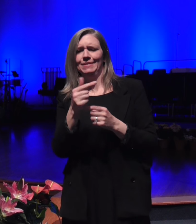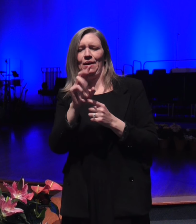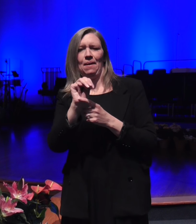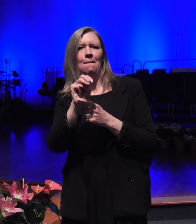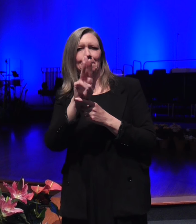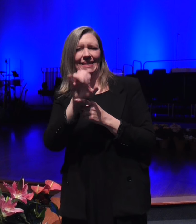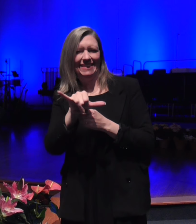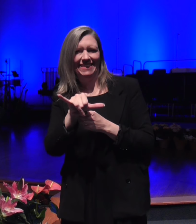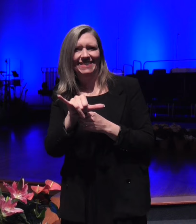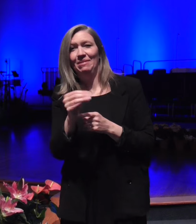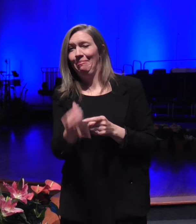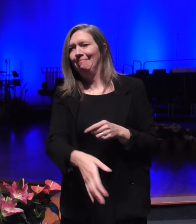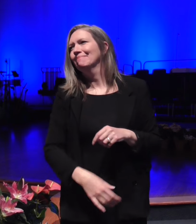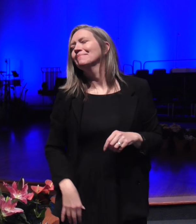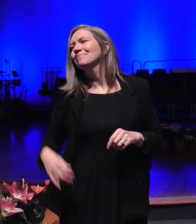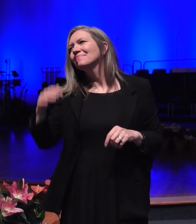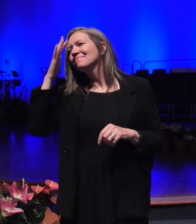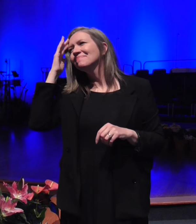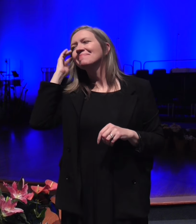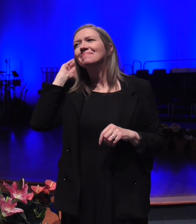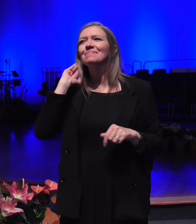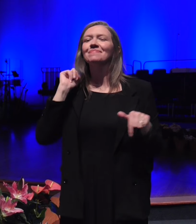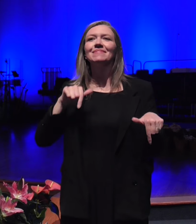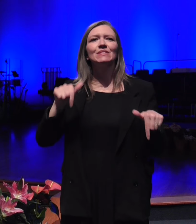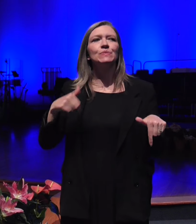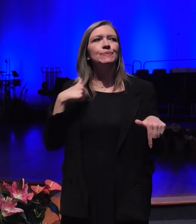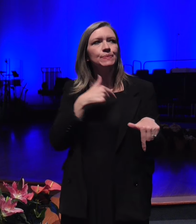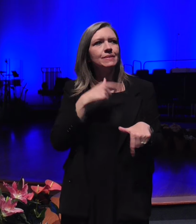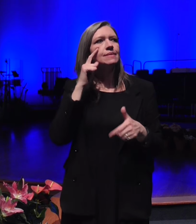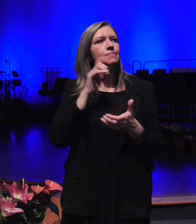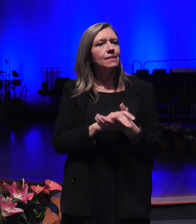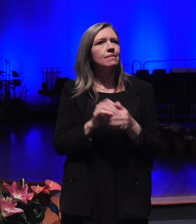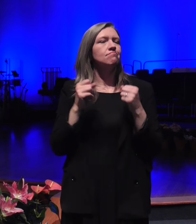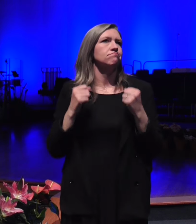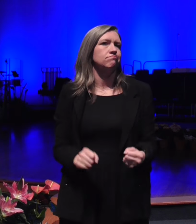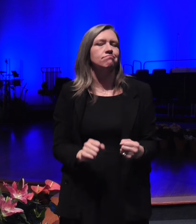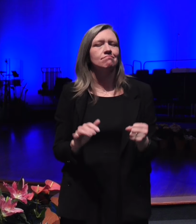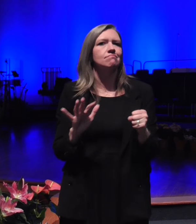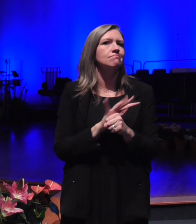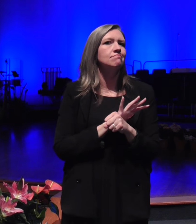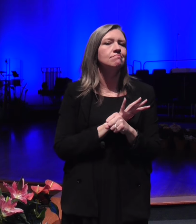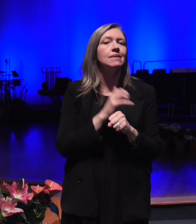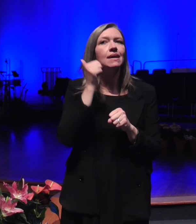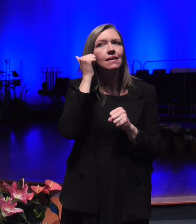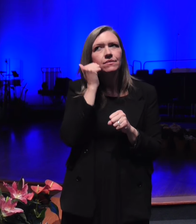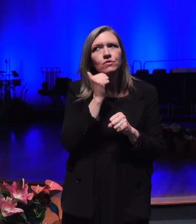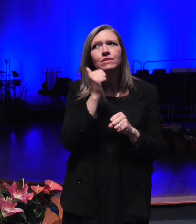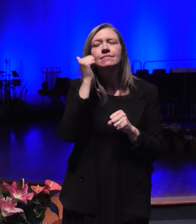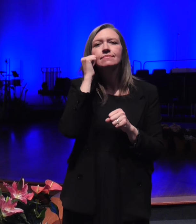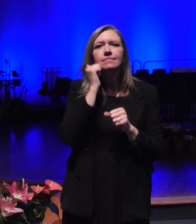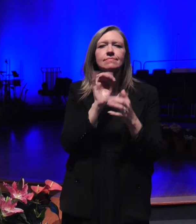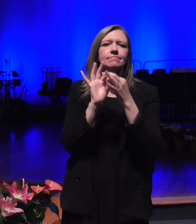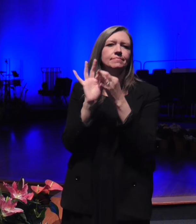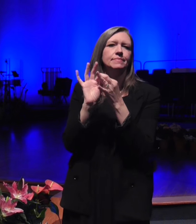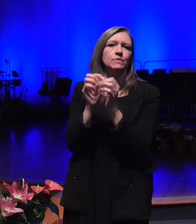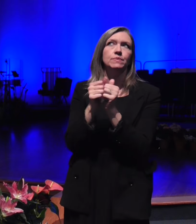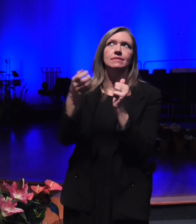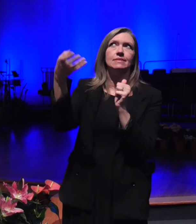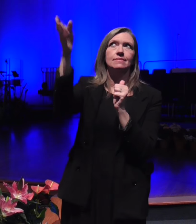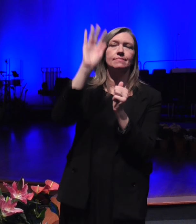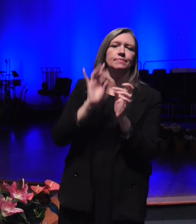We believe wholeheartedly in every day connecting with divine